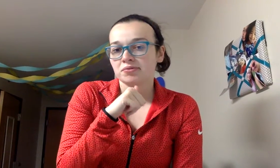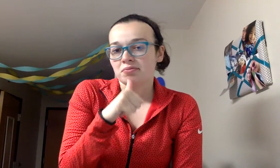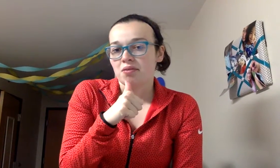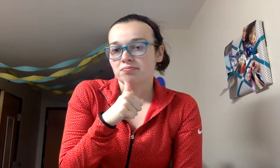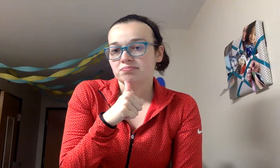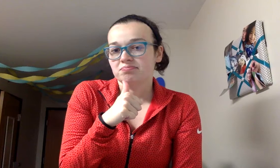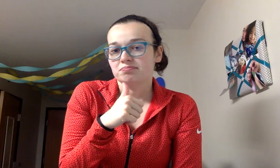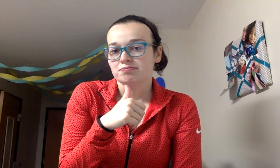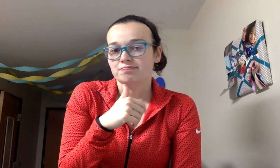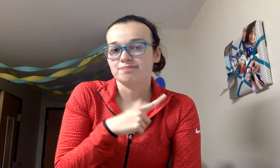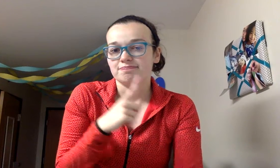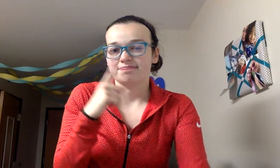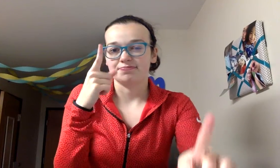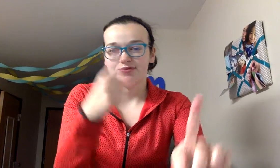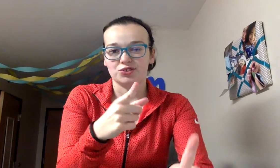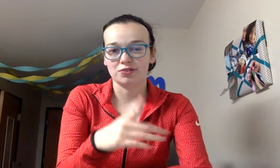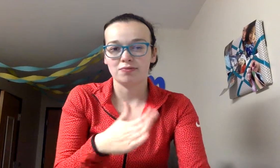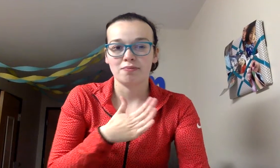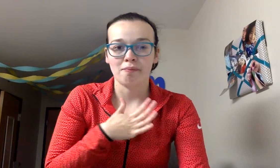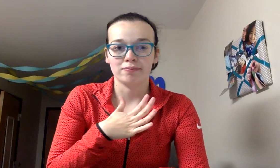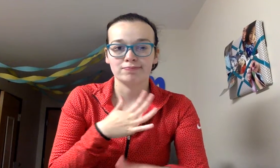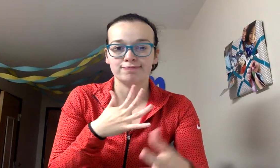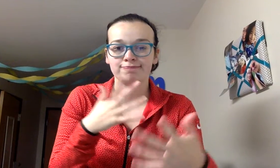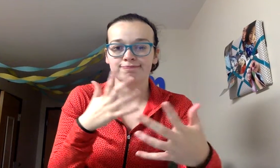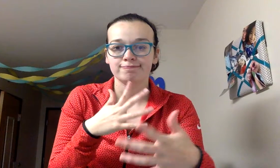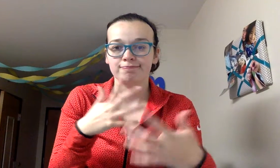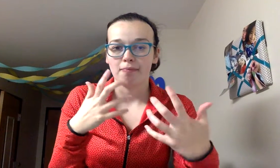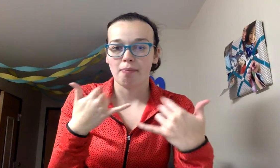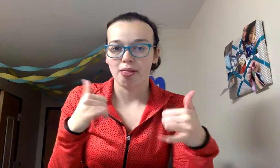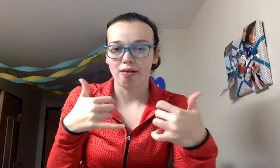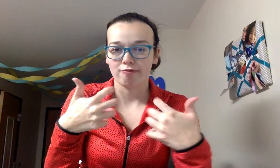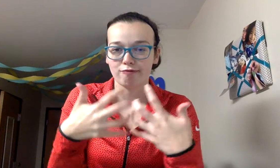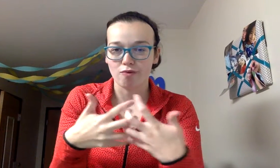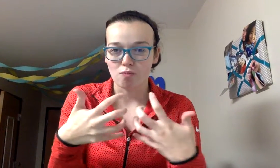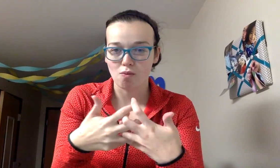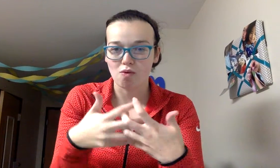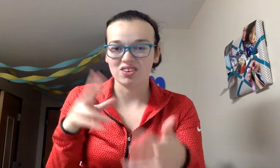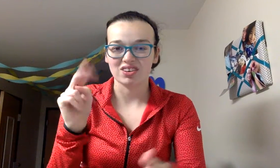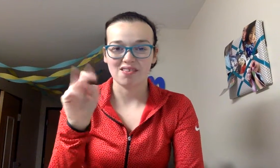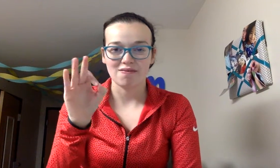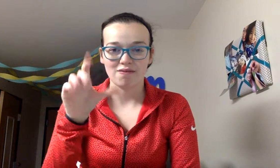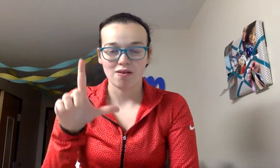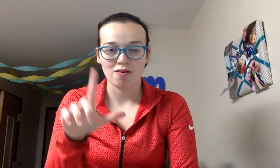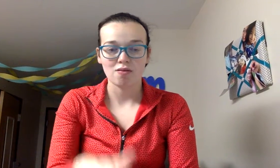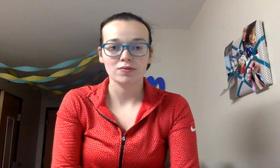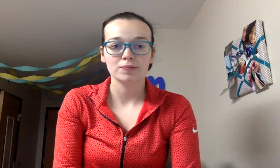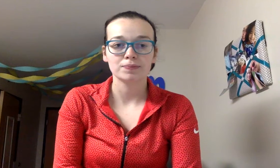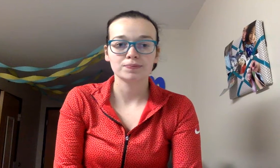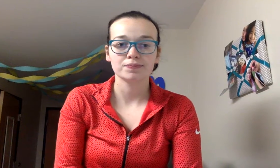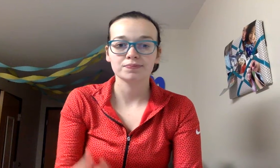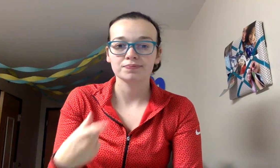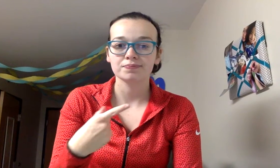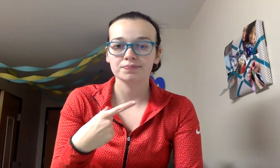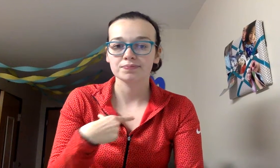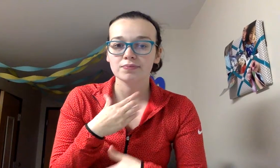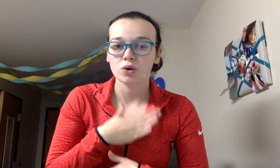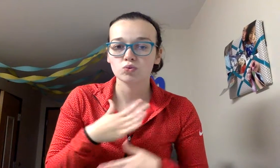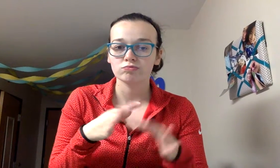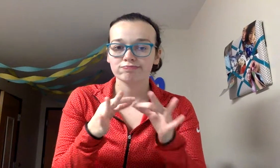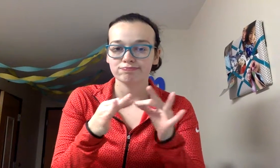important to know that if you don't achieve your dreams, you can still get a lot by trying for it. There's an expression I love, experience is what you get when you don't